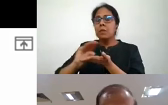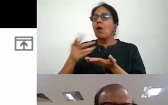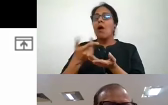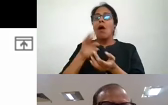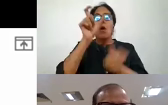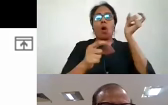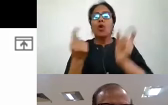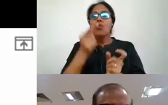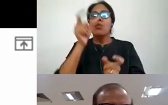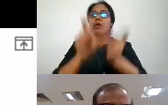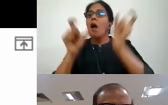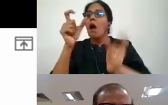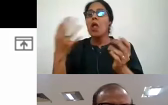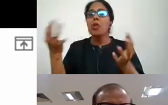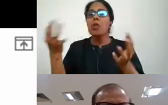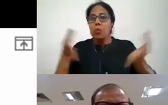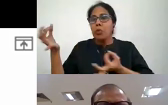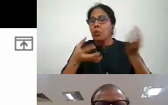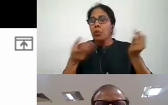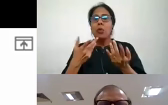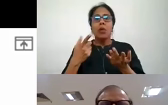of this new standard.